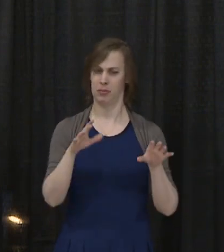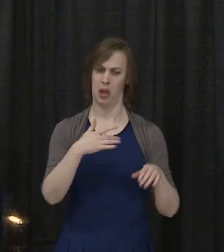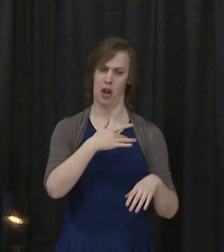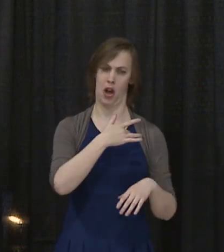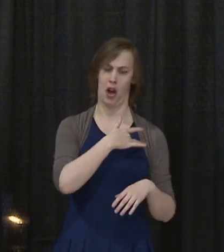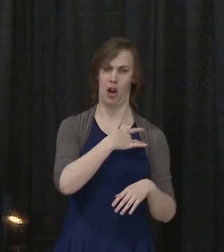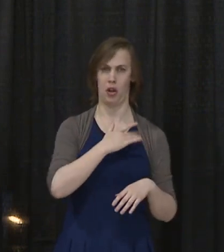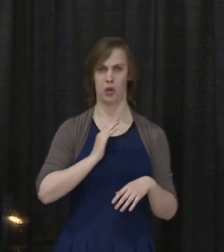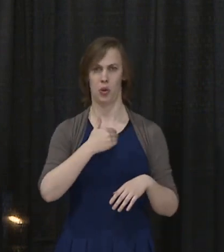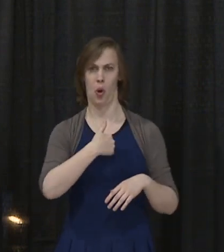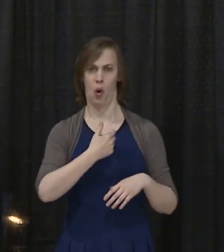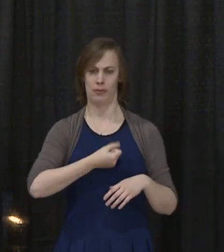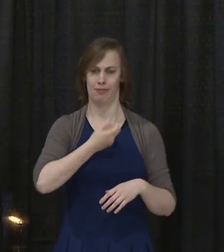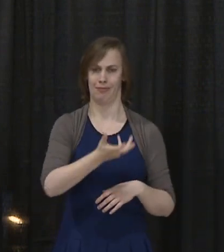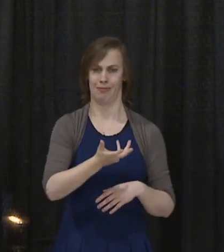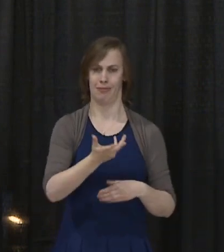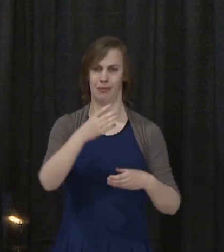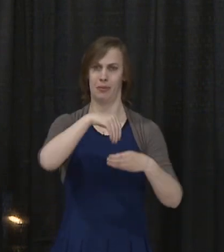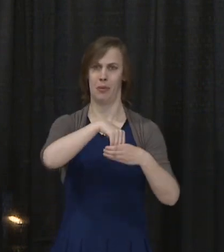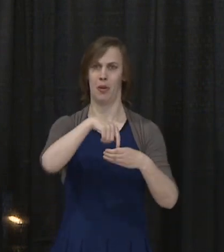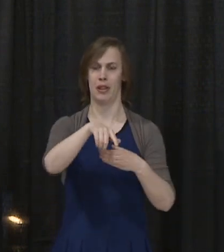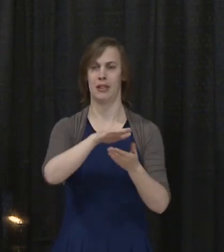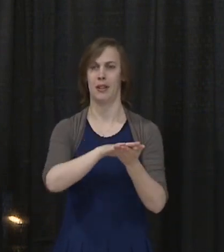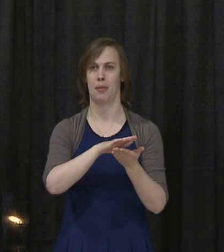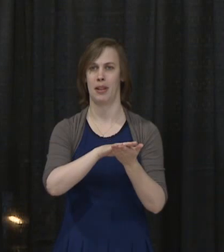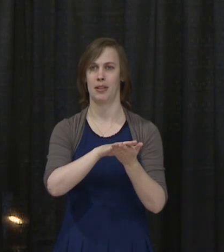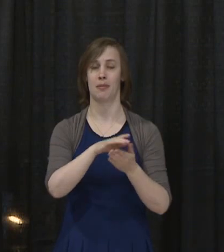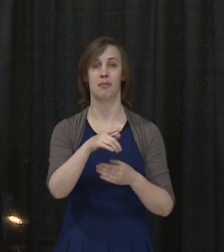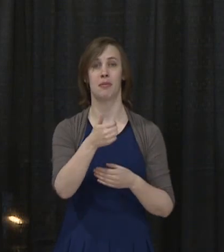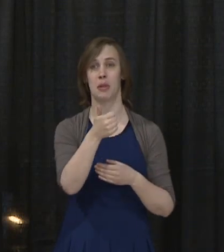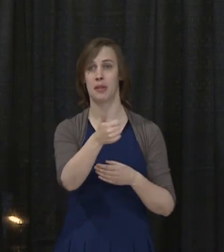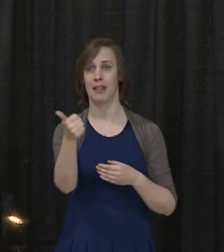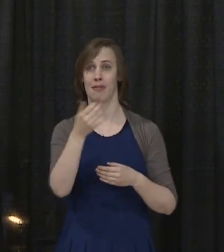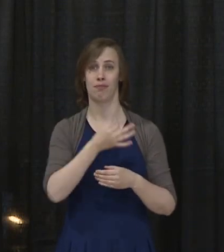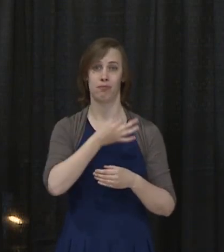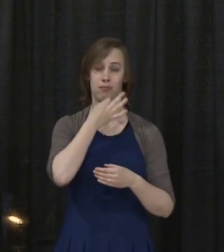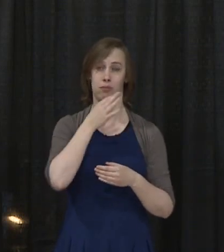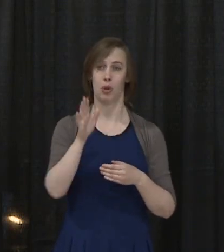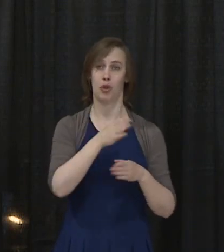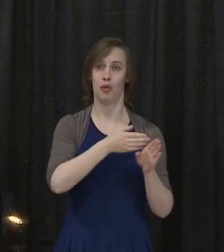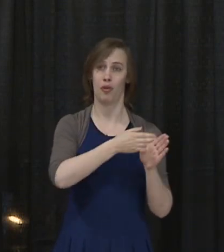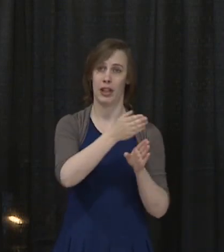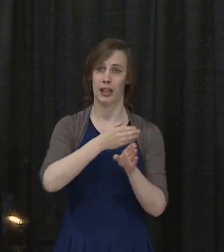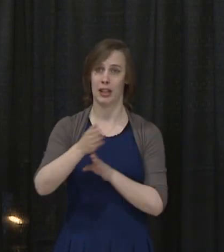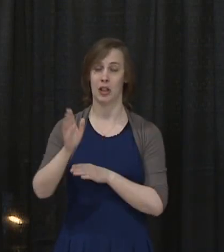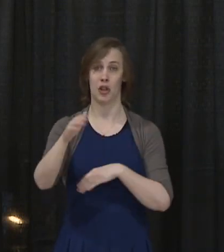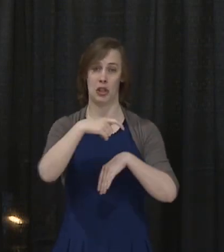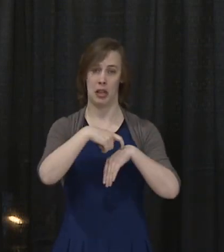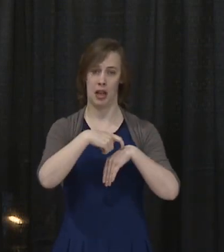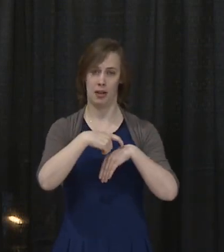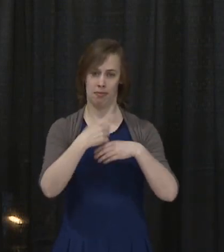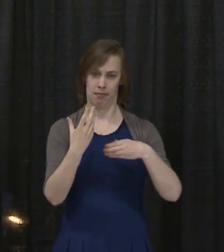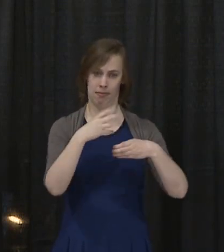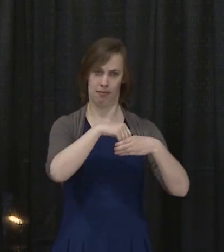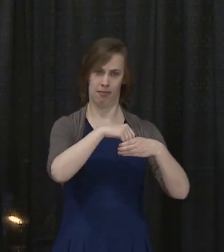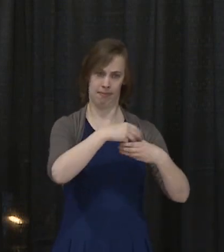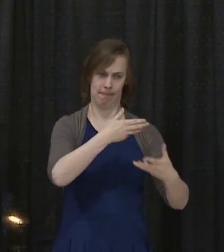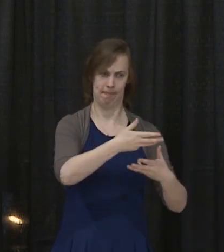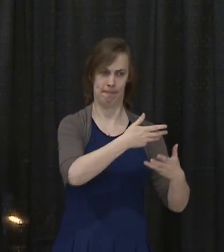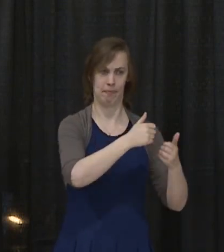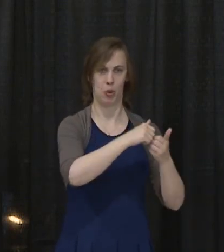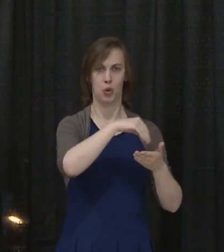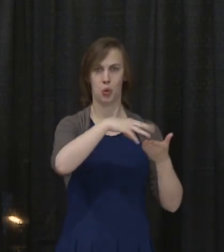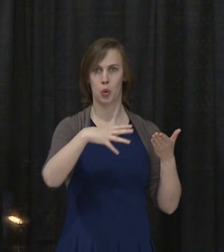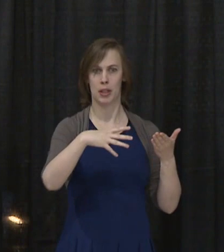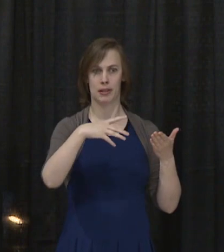students. They are experts in their field, they are generous with their time and knowledge, and they view our students as full partners